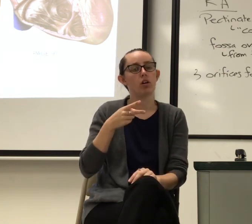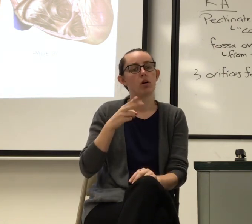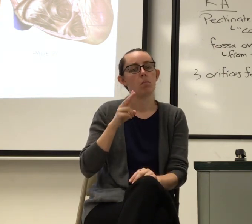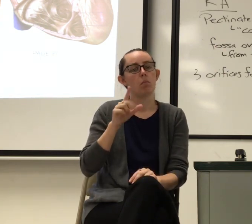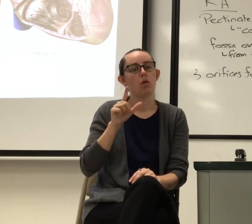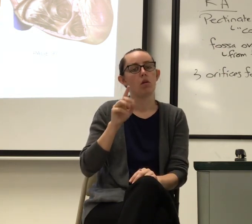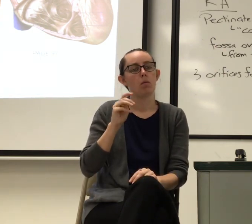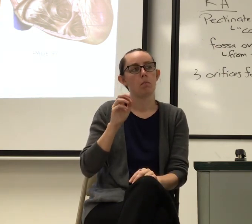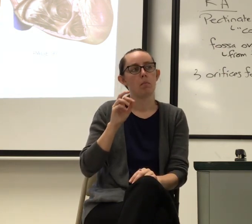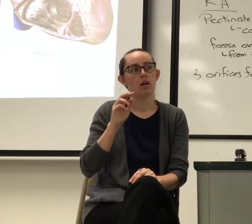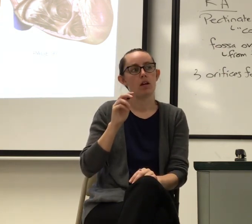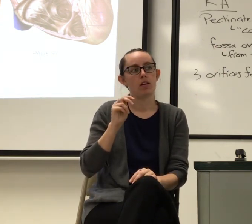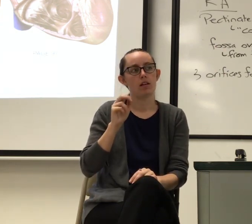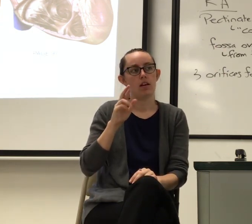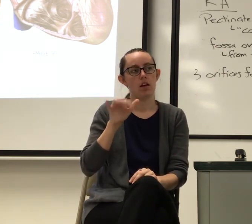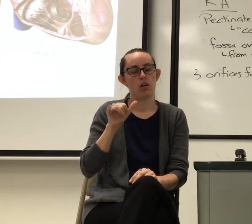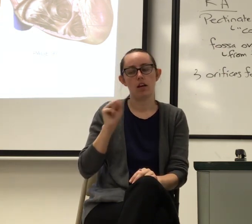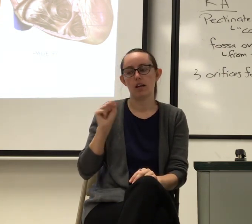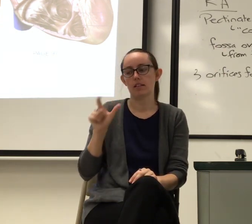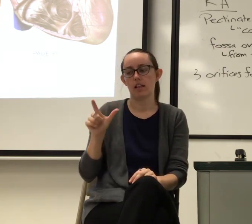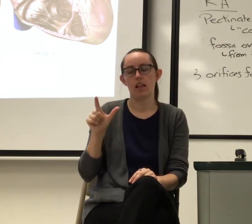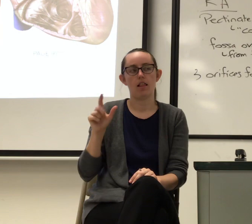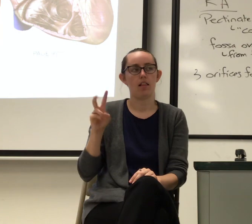SL valve,